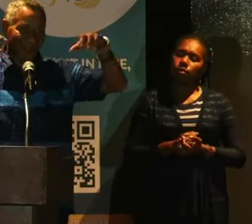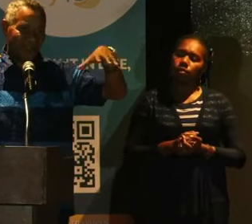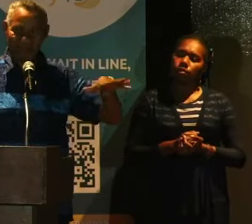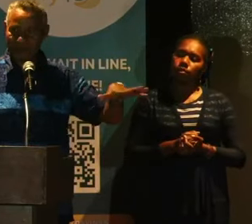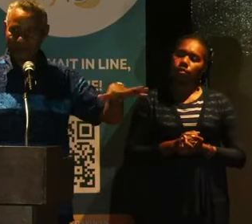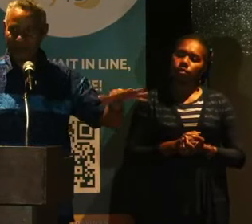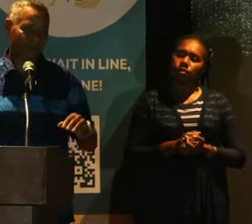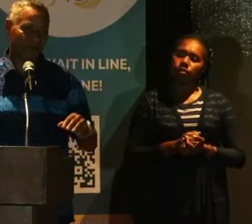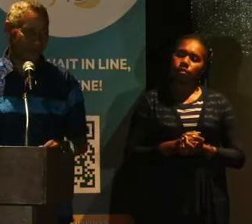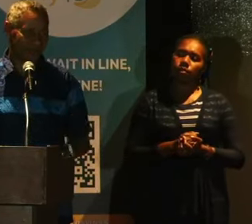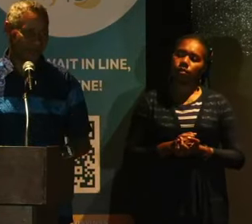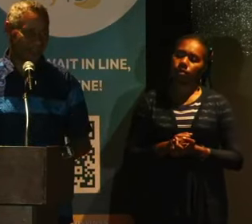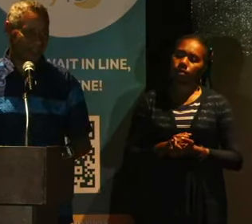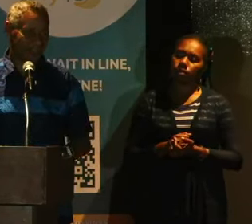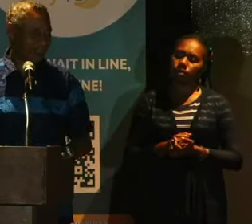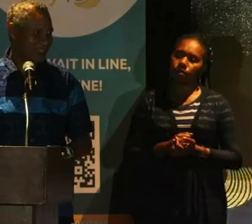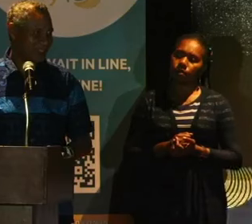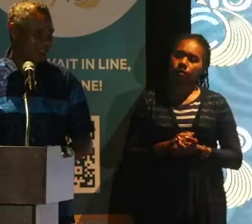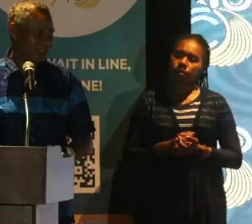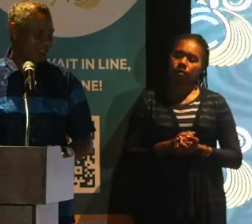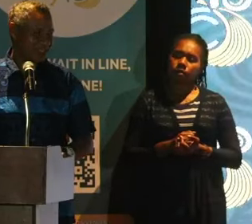take care of those primary cooperatives.